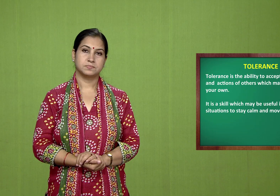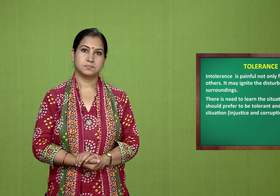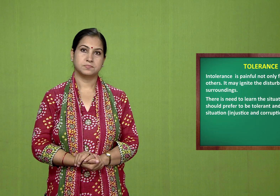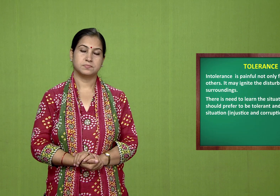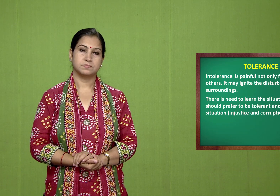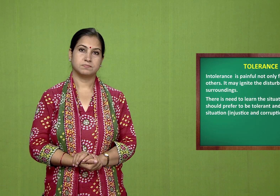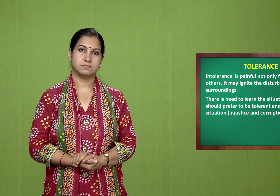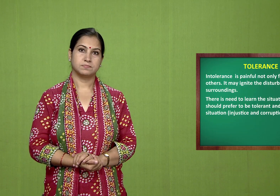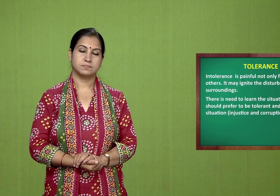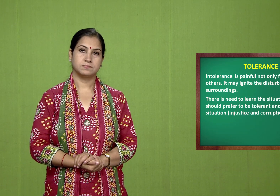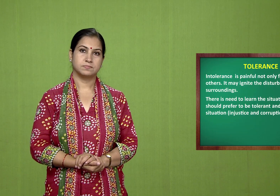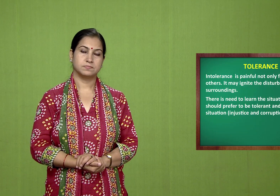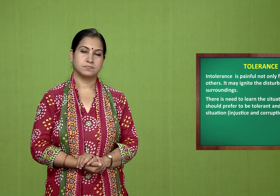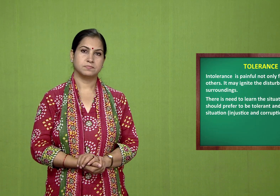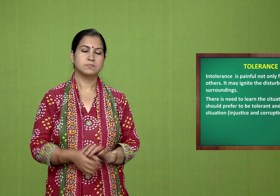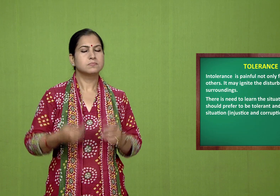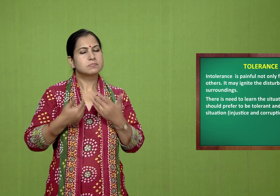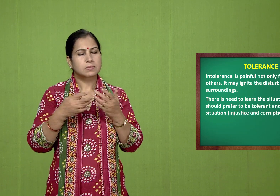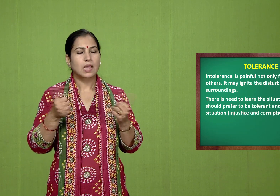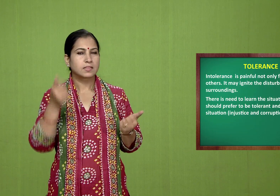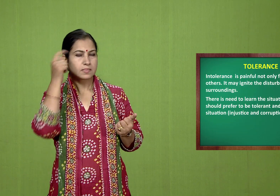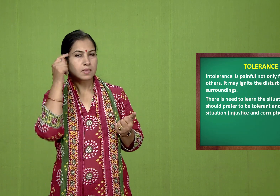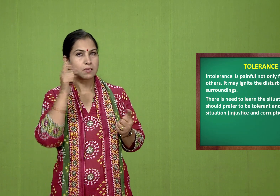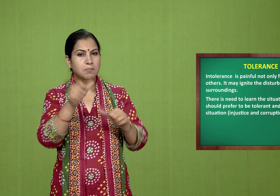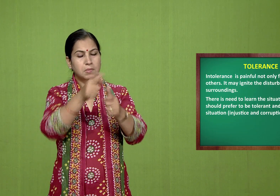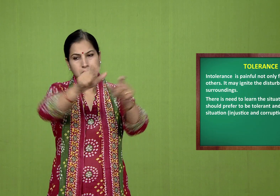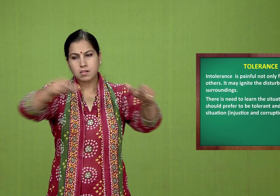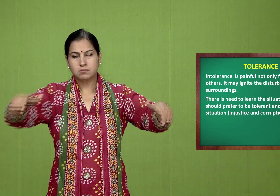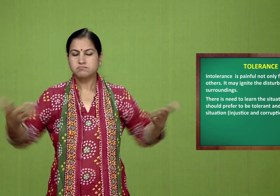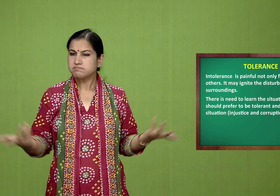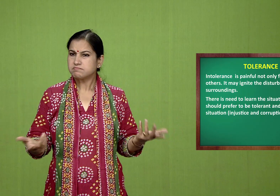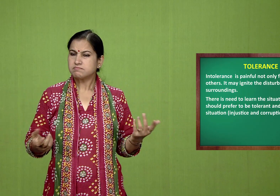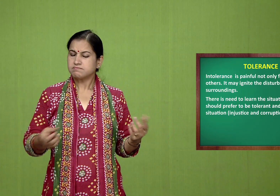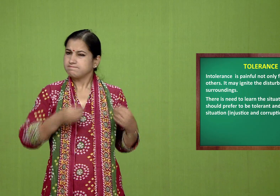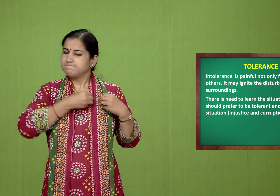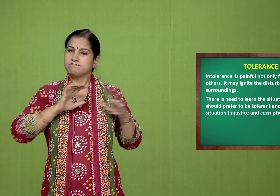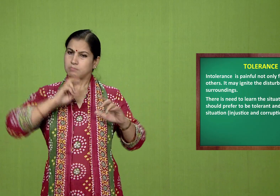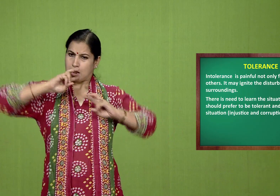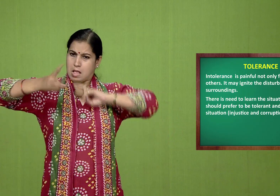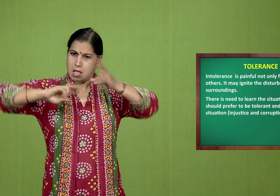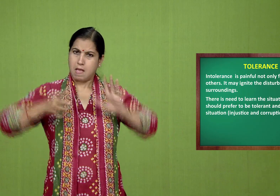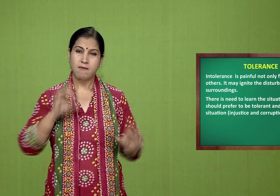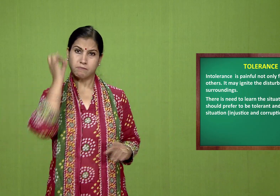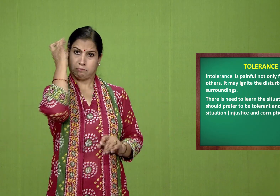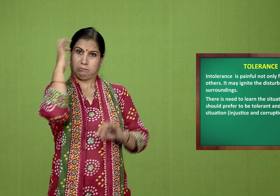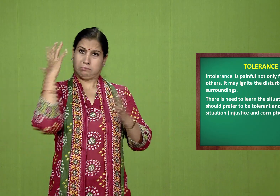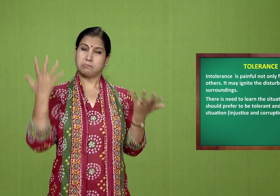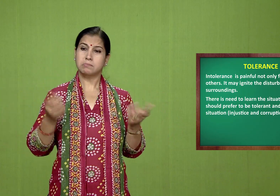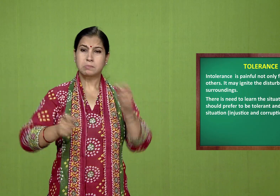We can easily think of people who are intolerant and cause a lot of pain